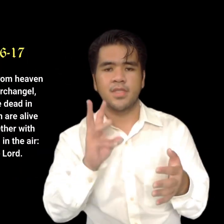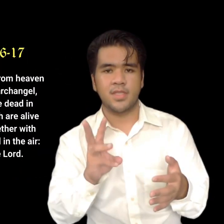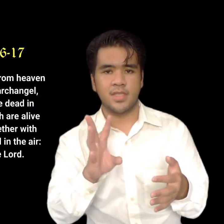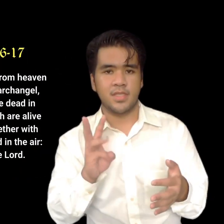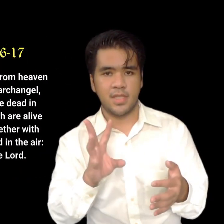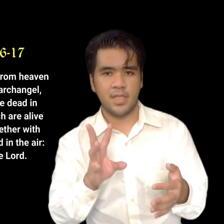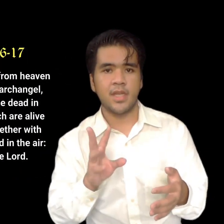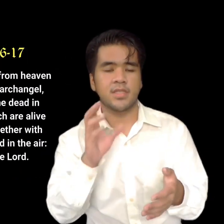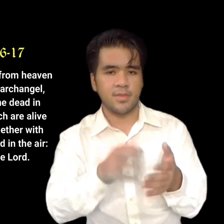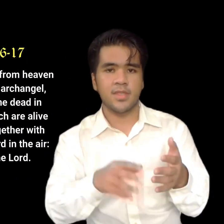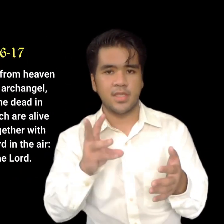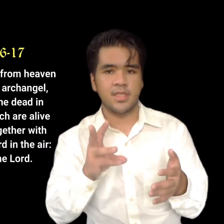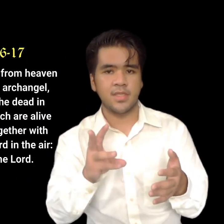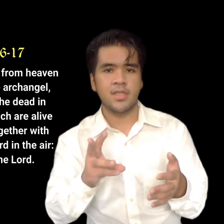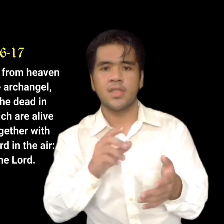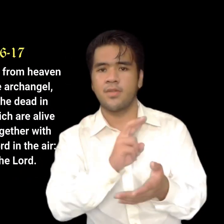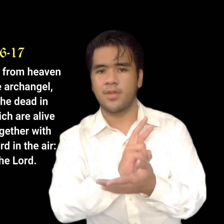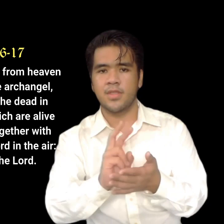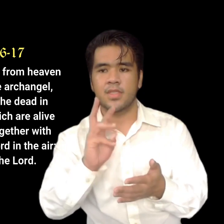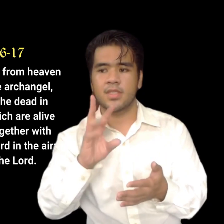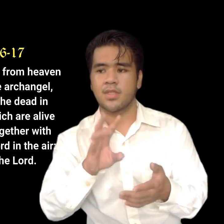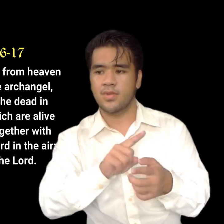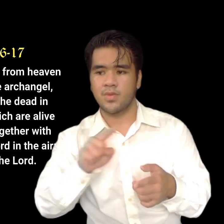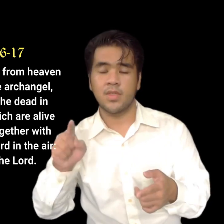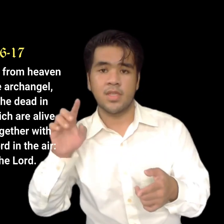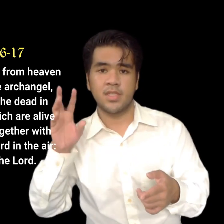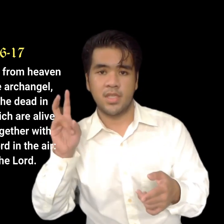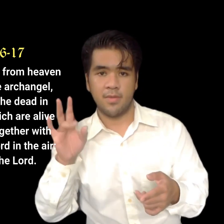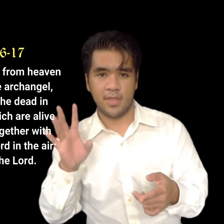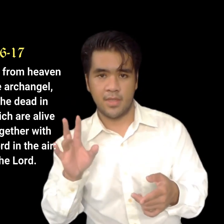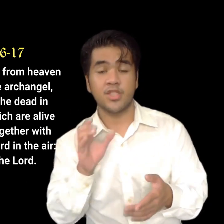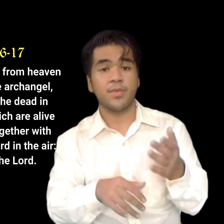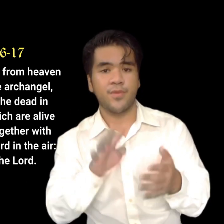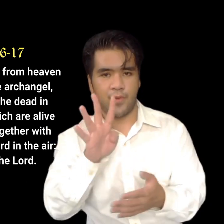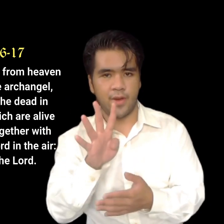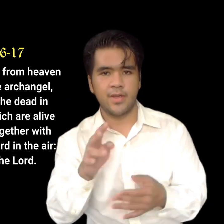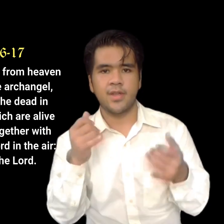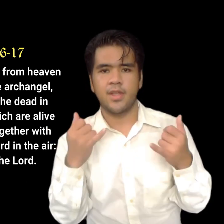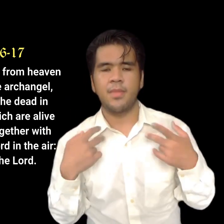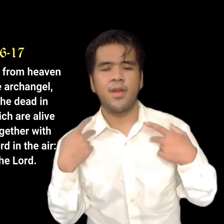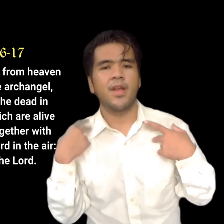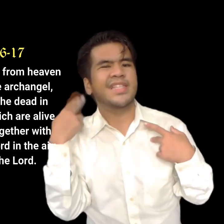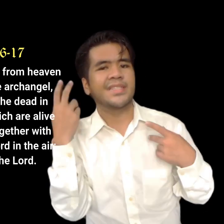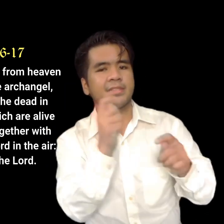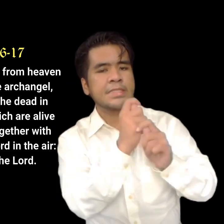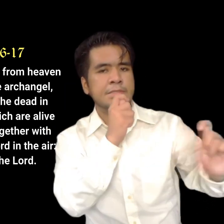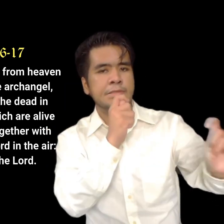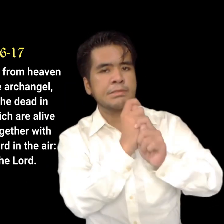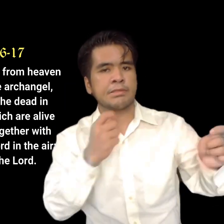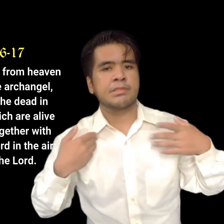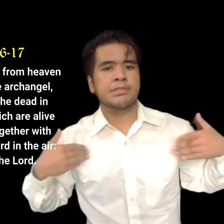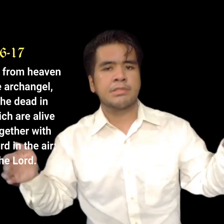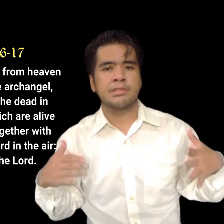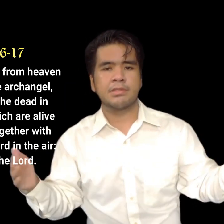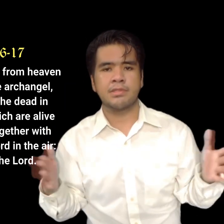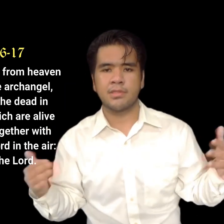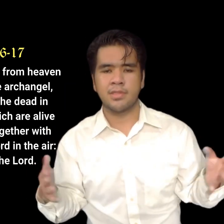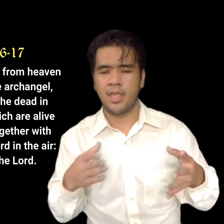verses 16 and 17. For the Lord himself shall descend from heaven with a shout, with the voice of an archangel, and with the trumpet